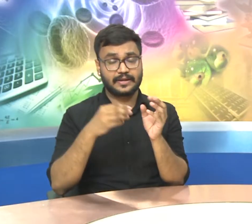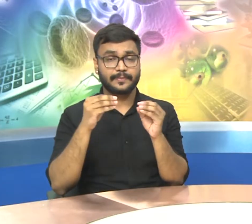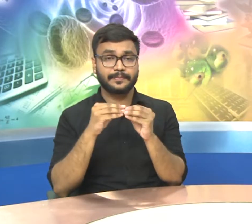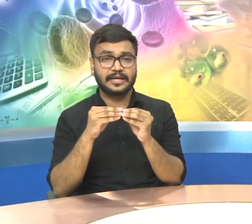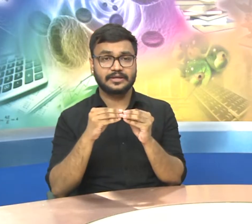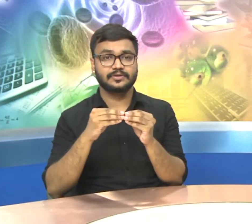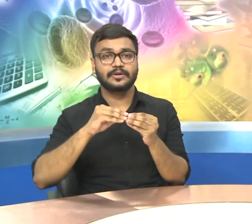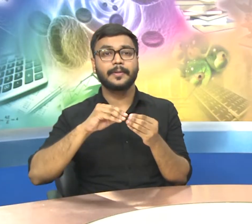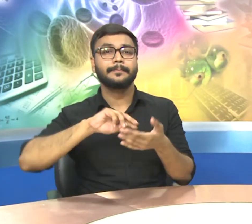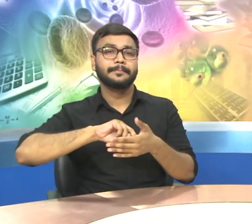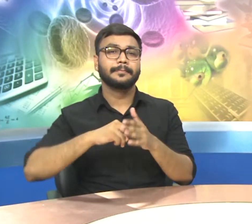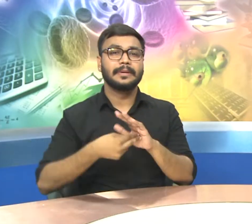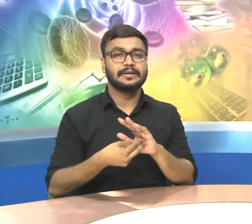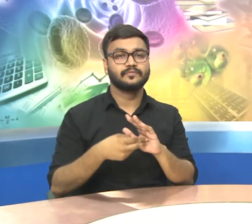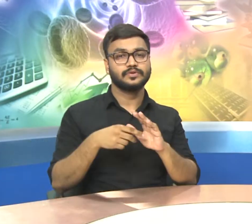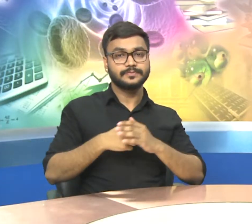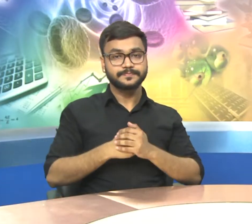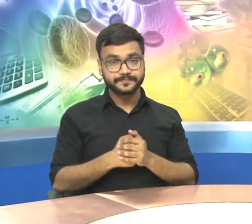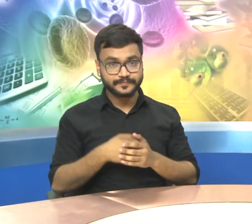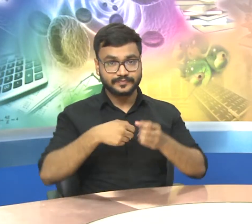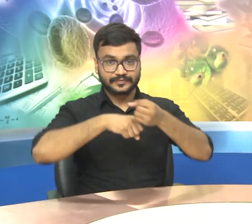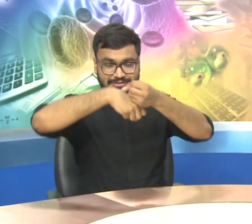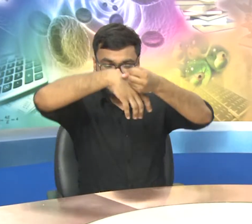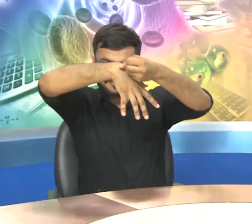And the second was rooted plants.